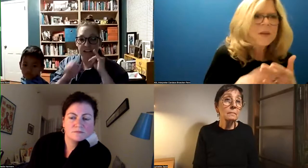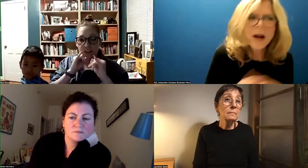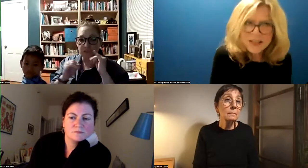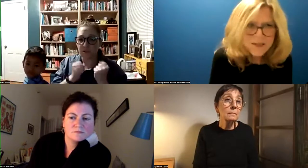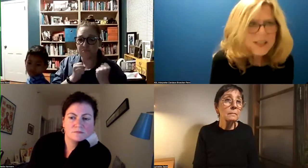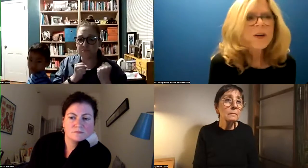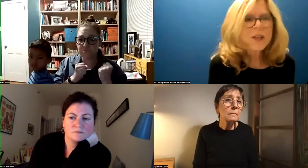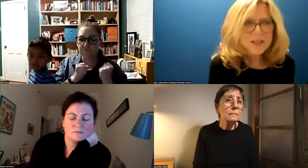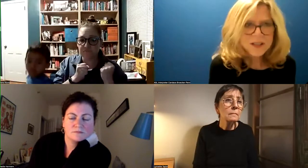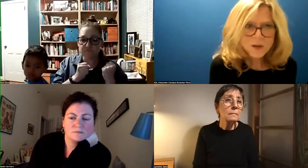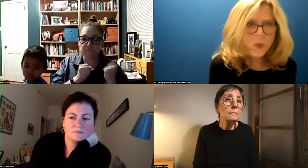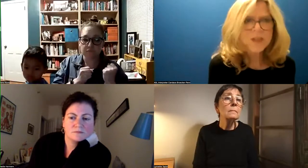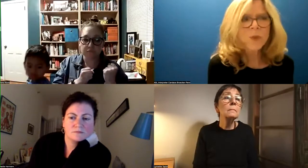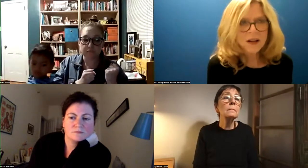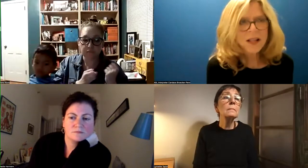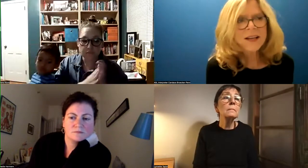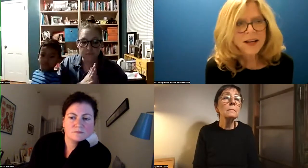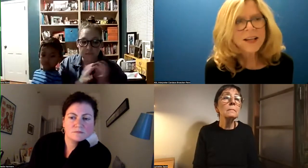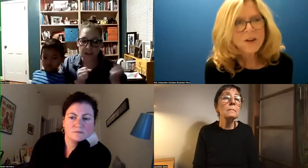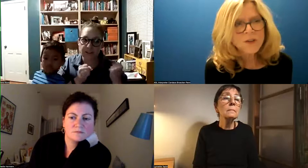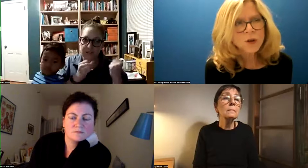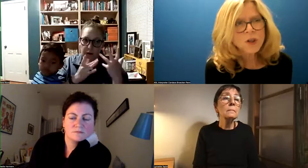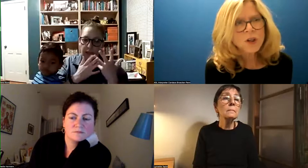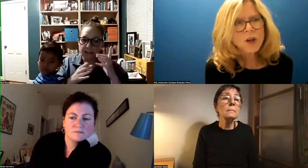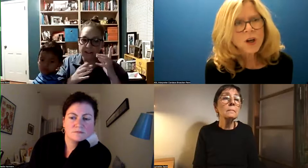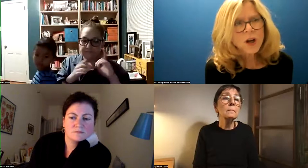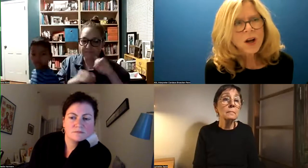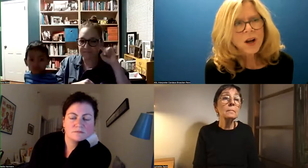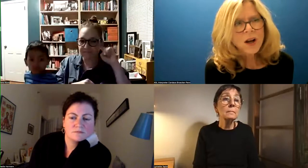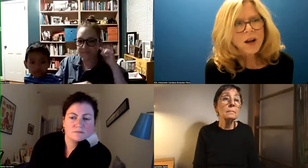So there were some positive experiences as well. I interviewed